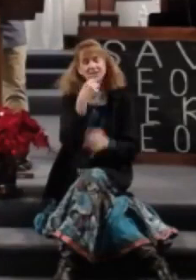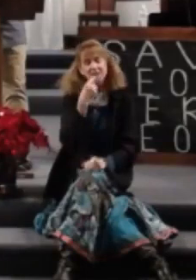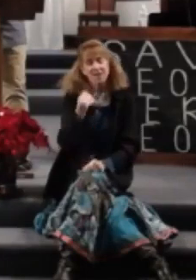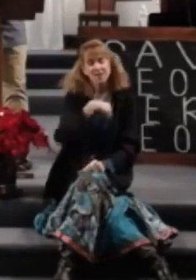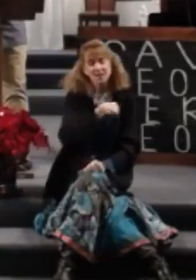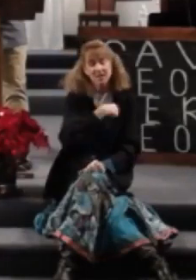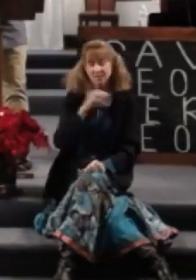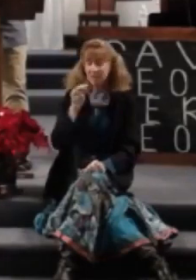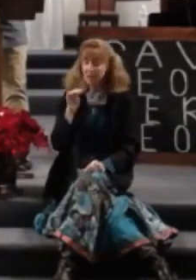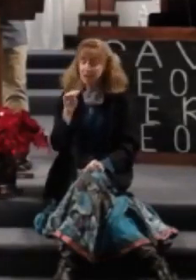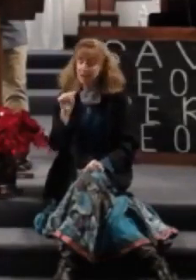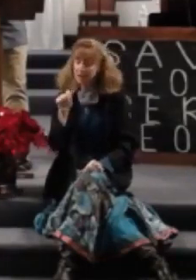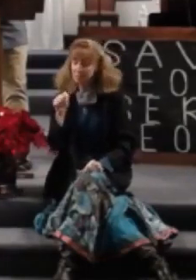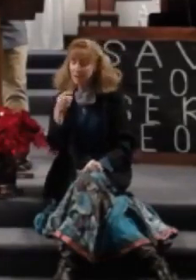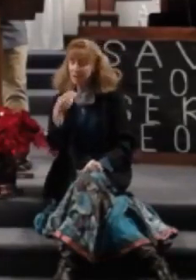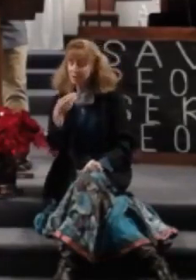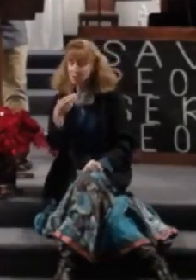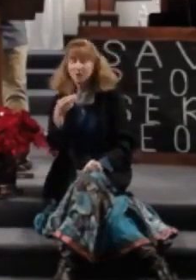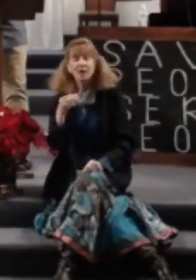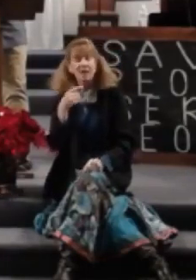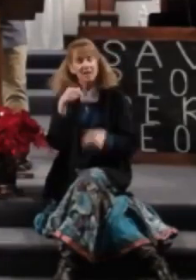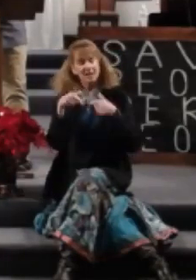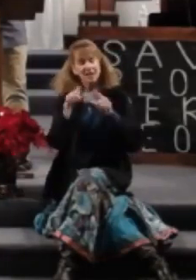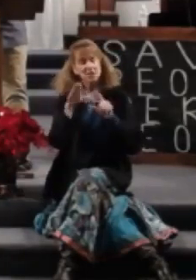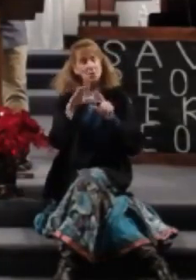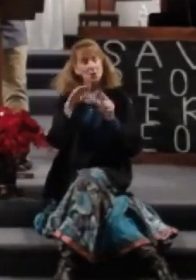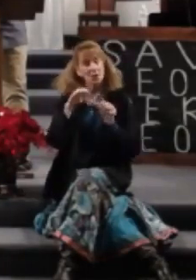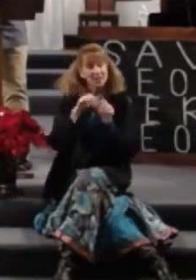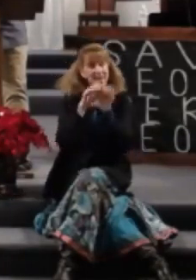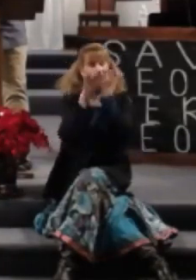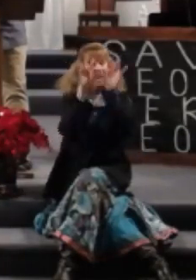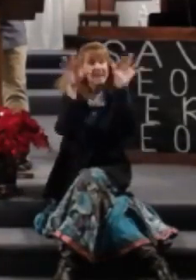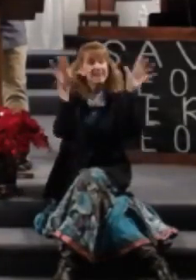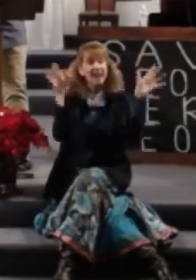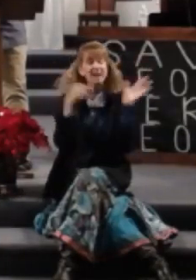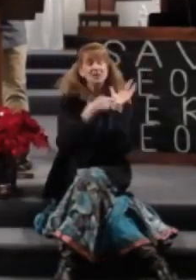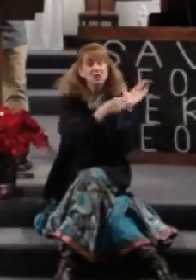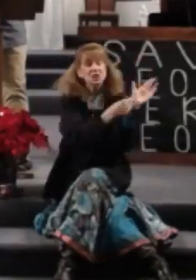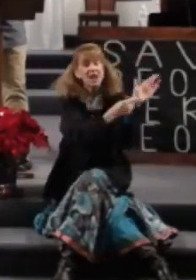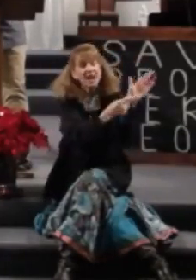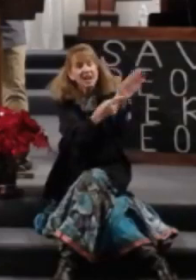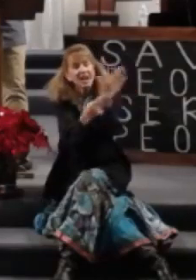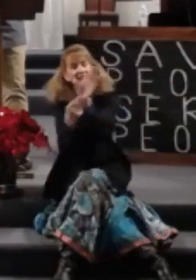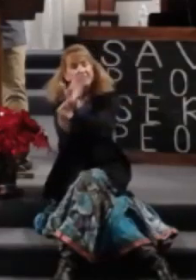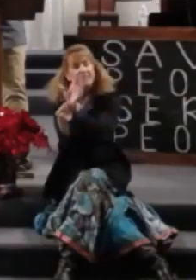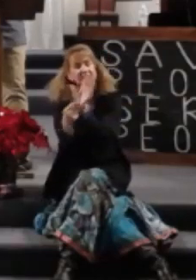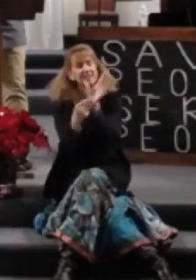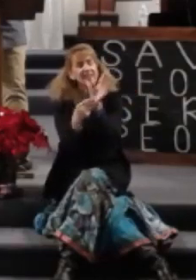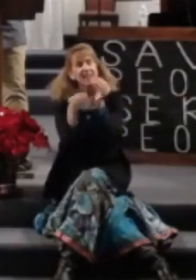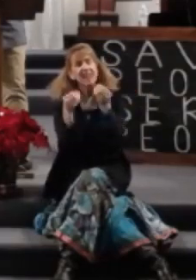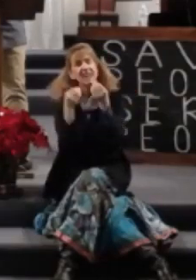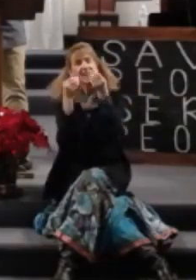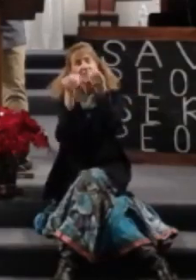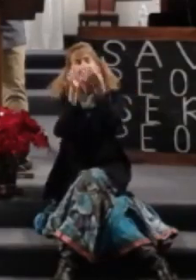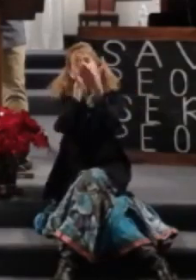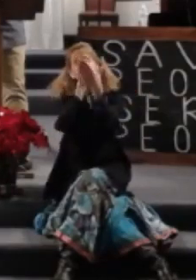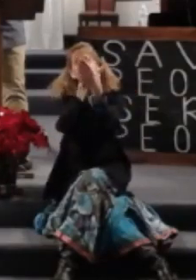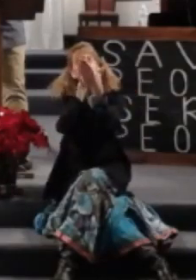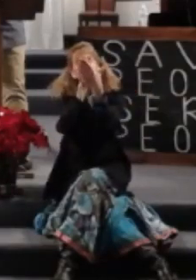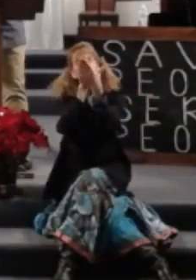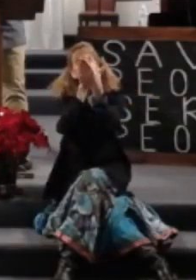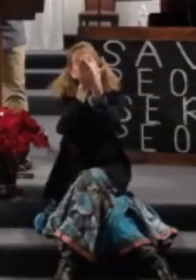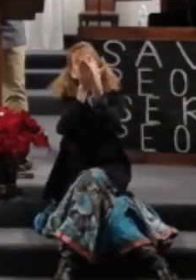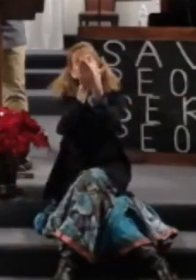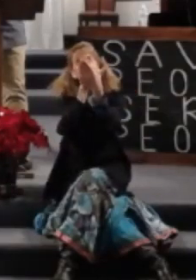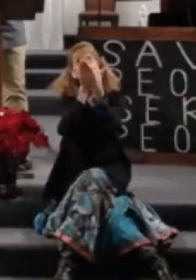5:16, "Let your light shine before others, that they may see your good deeds and glorify your Father in heaven."